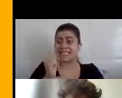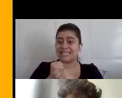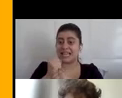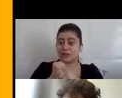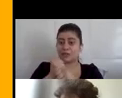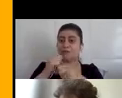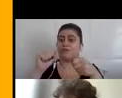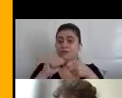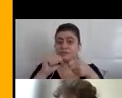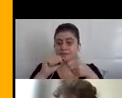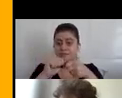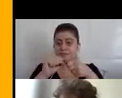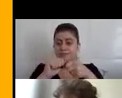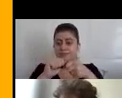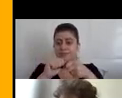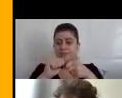We have